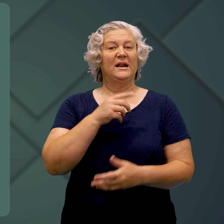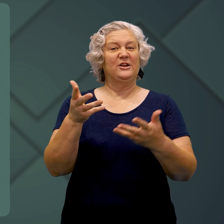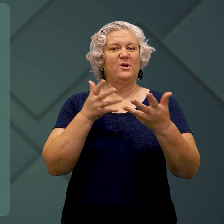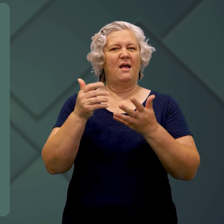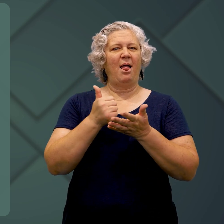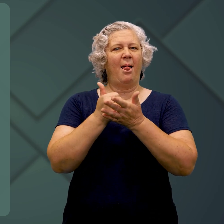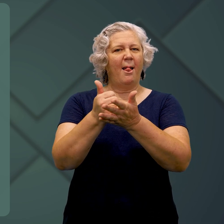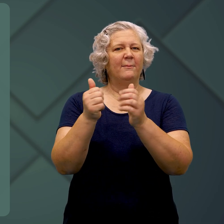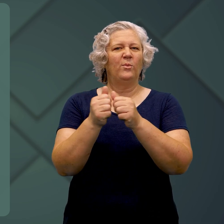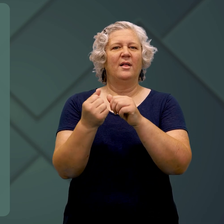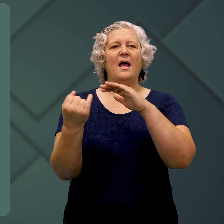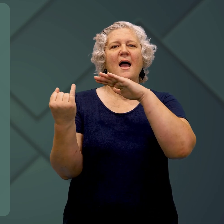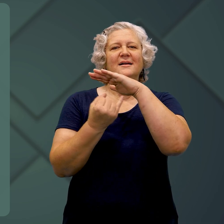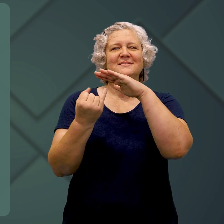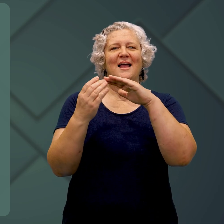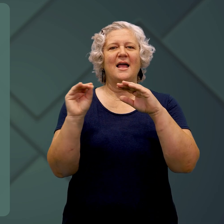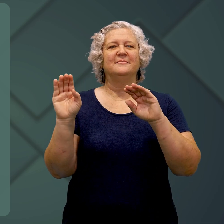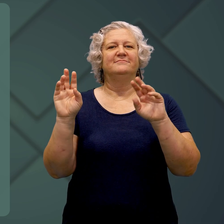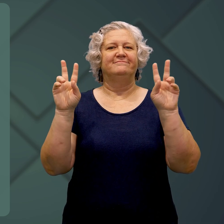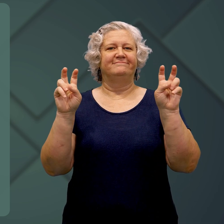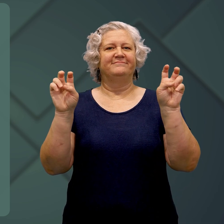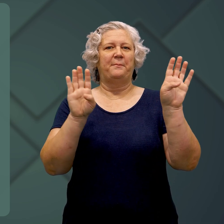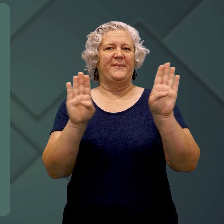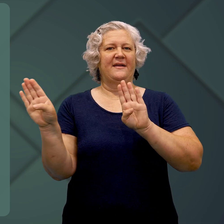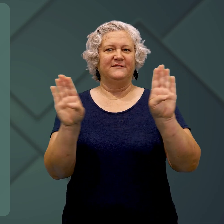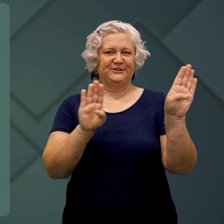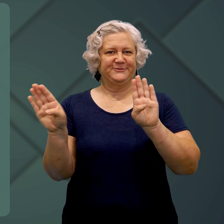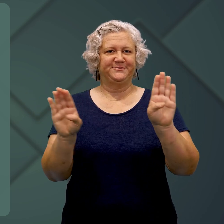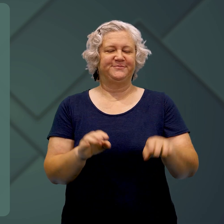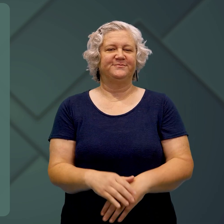Quality interactions help with isolation and behavior.